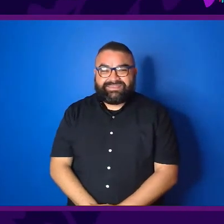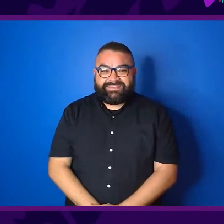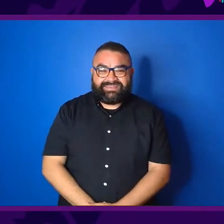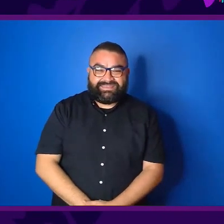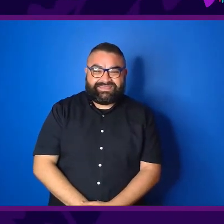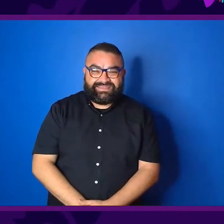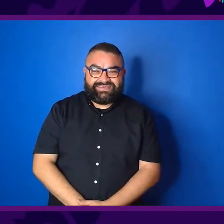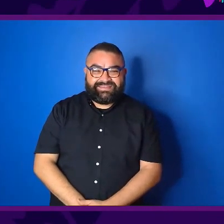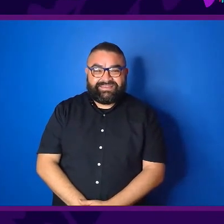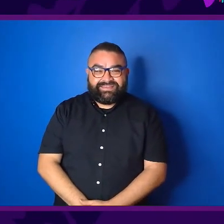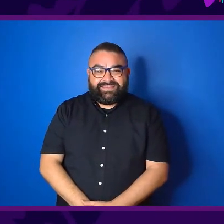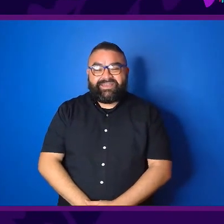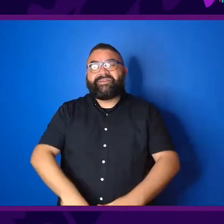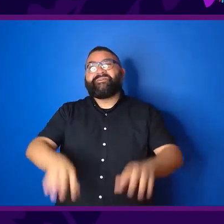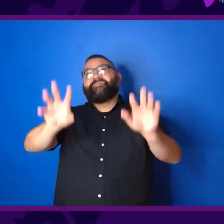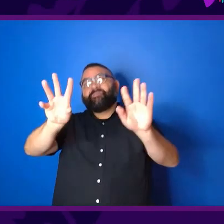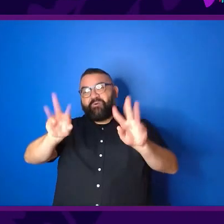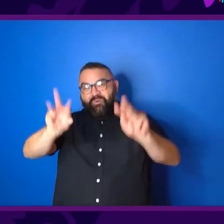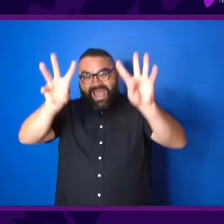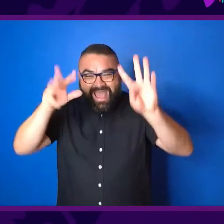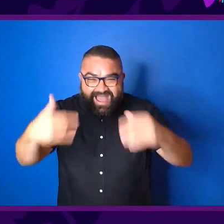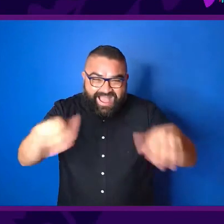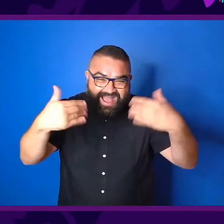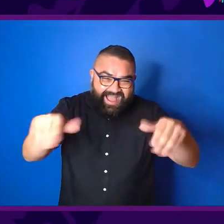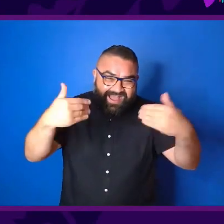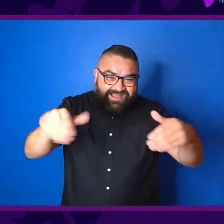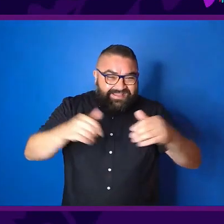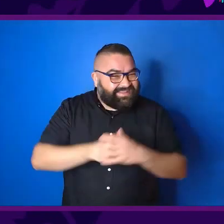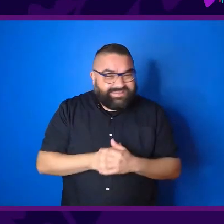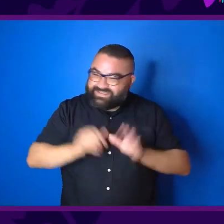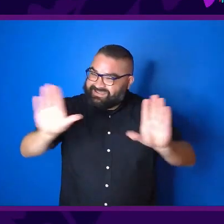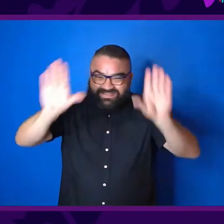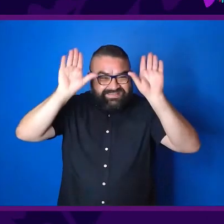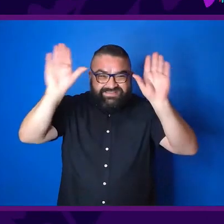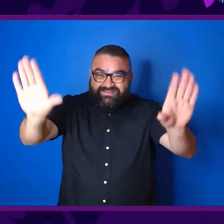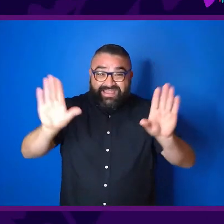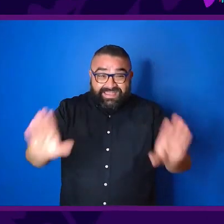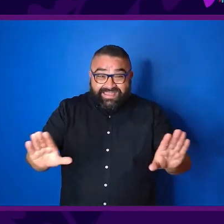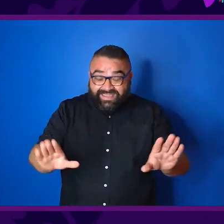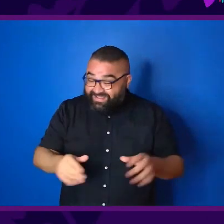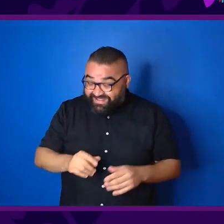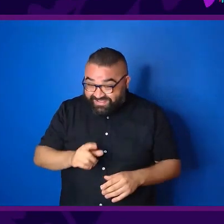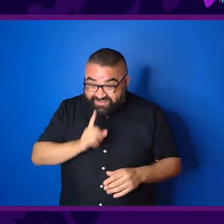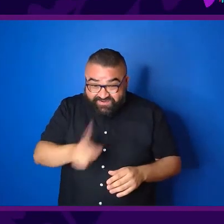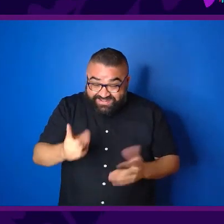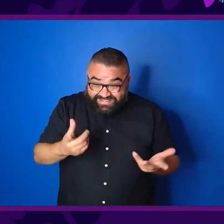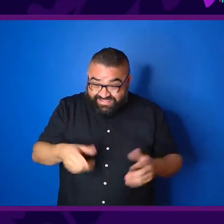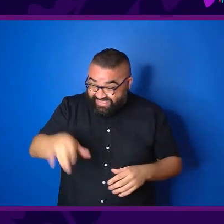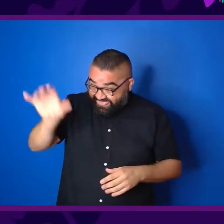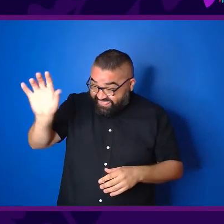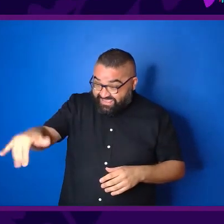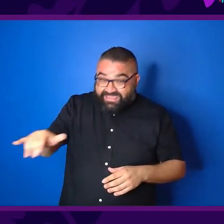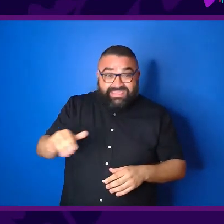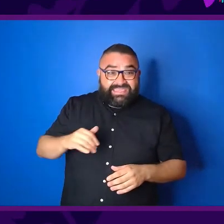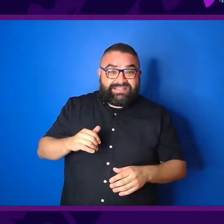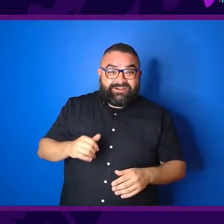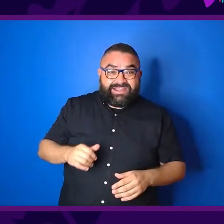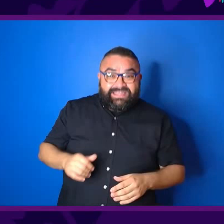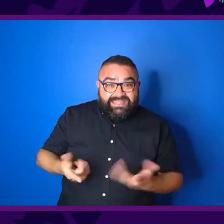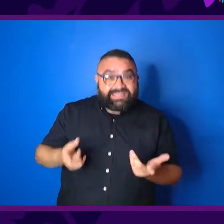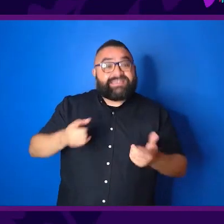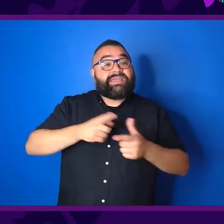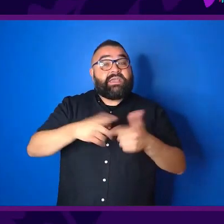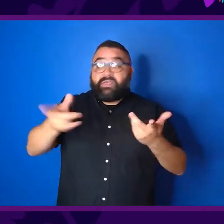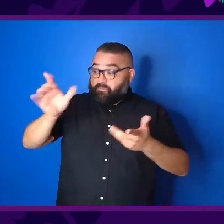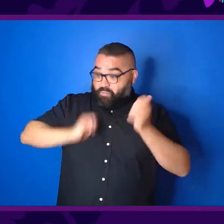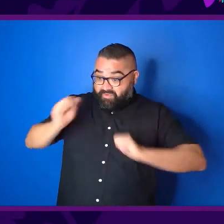What a Oh, wonderful what a- way to end. Oh my, that performance. I love it. We have to make sure